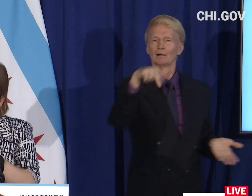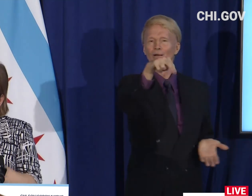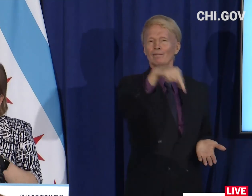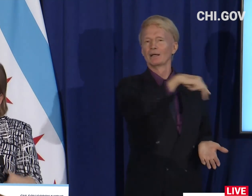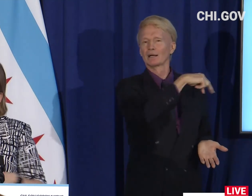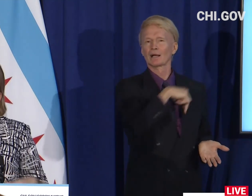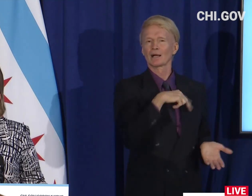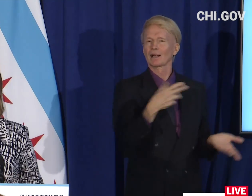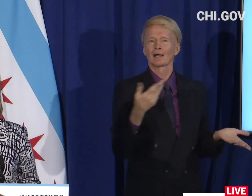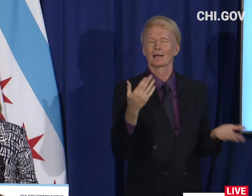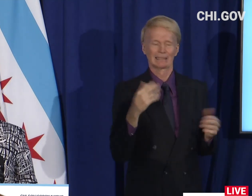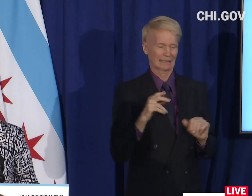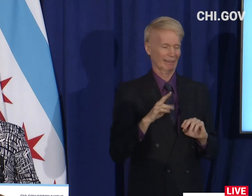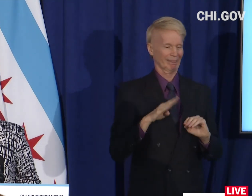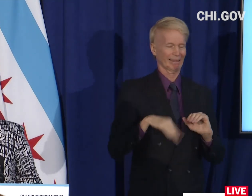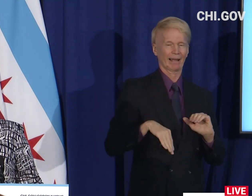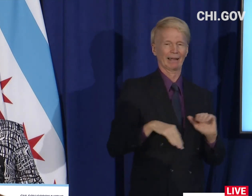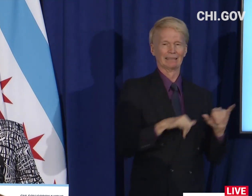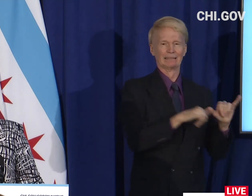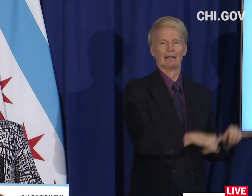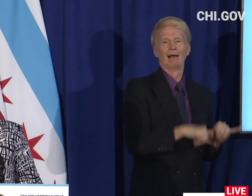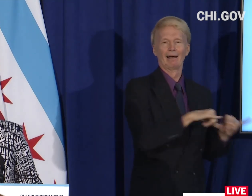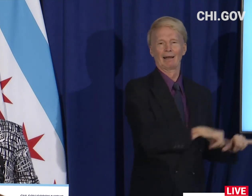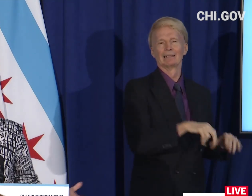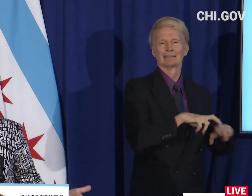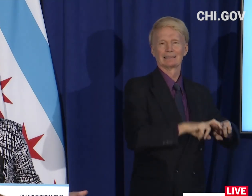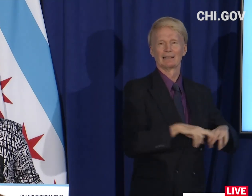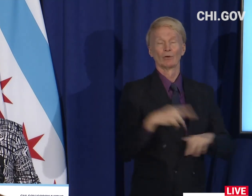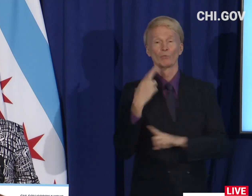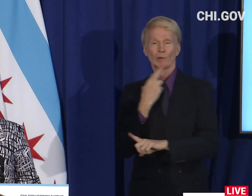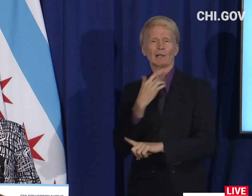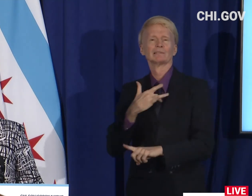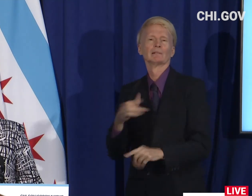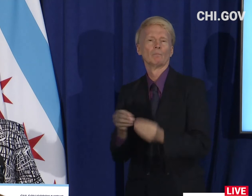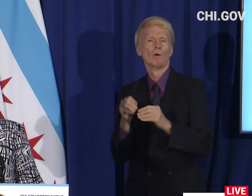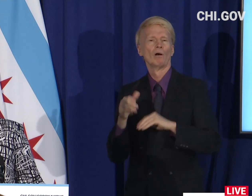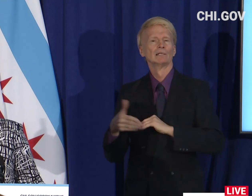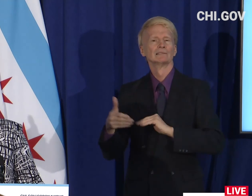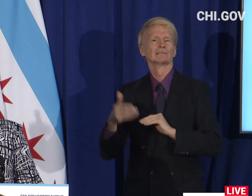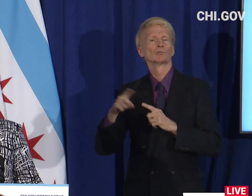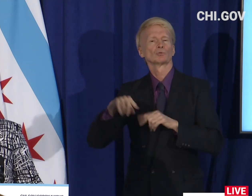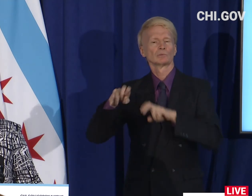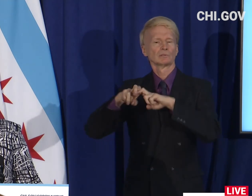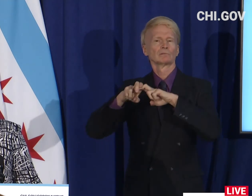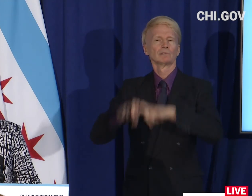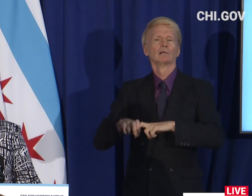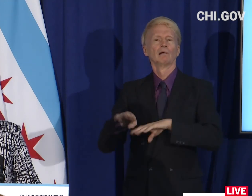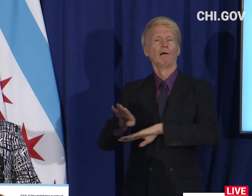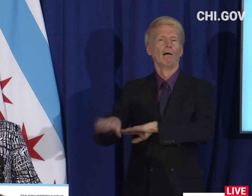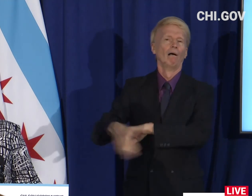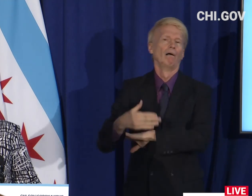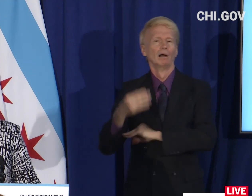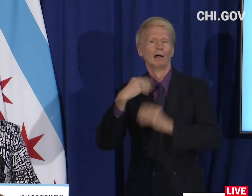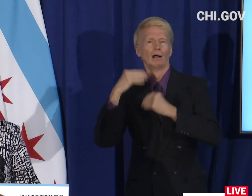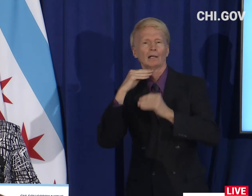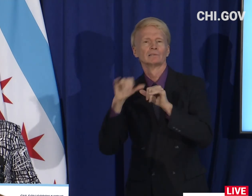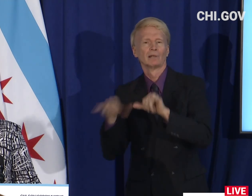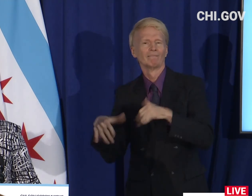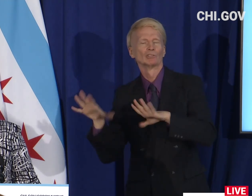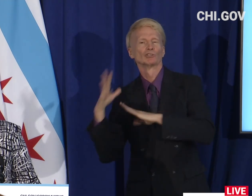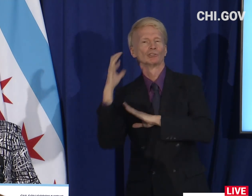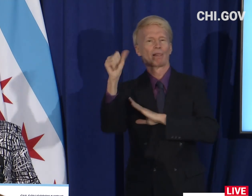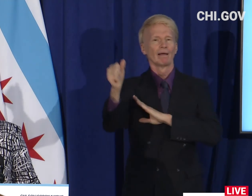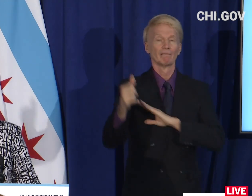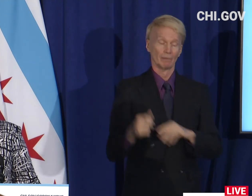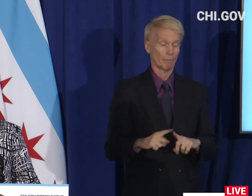a staid, seated environment than we typically see in restaurants. So those are some of the reasons. And again, we're really